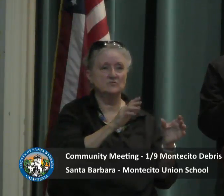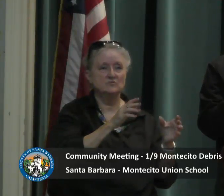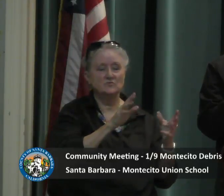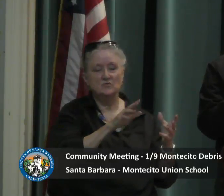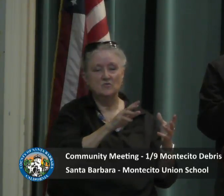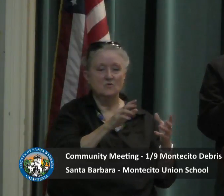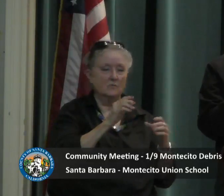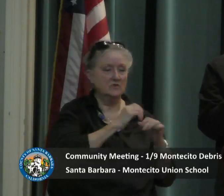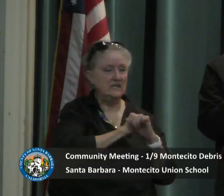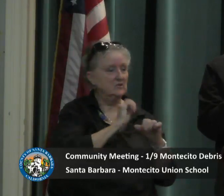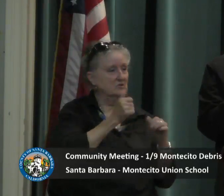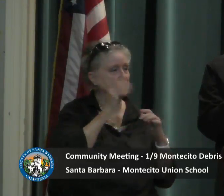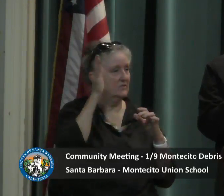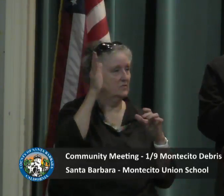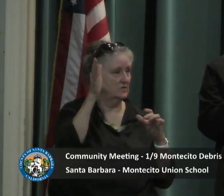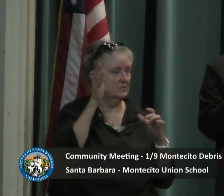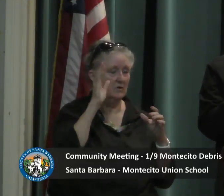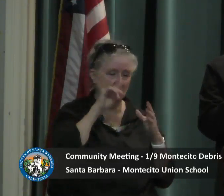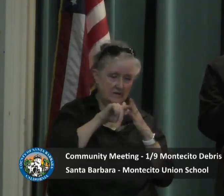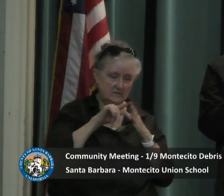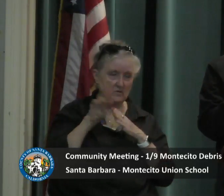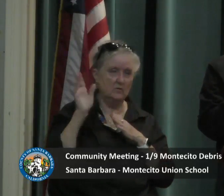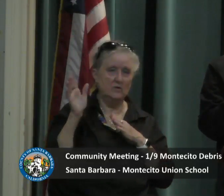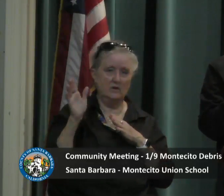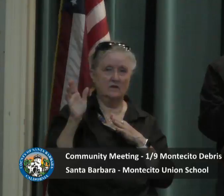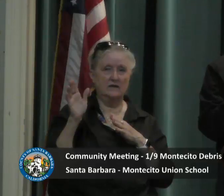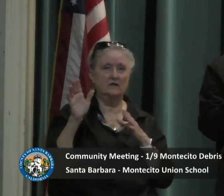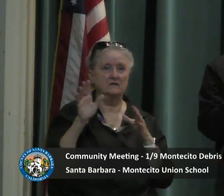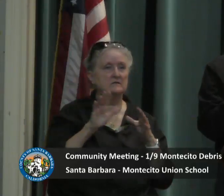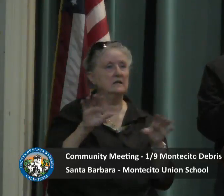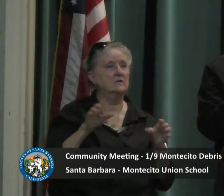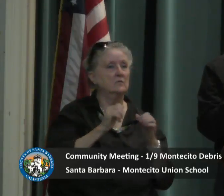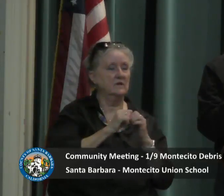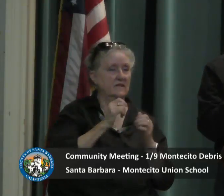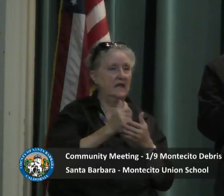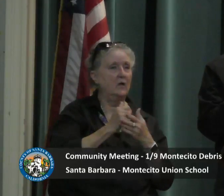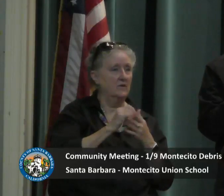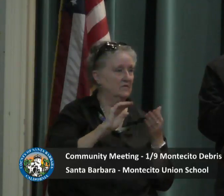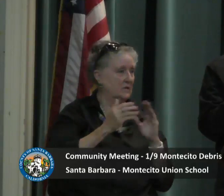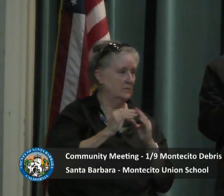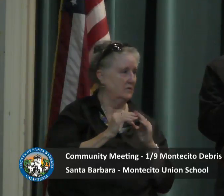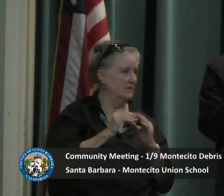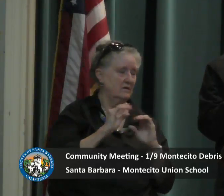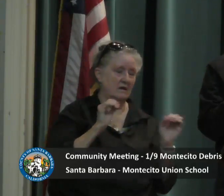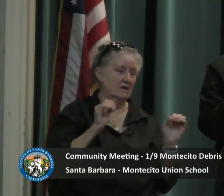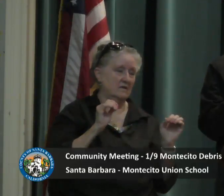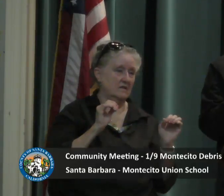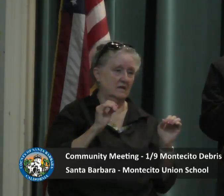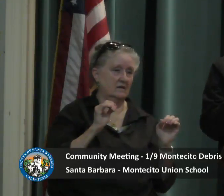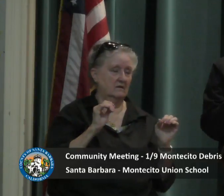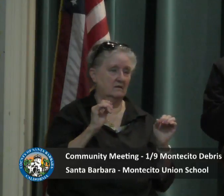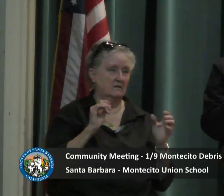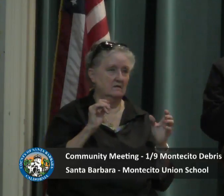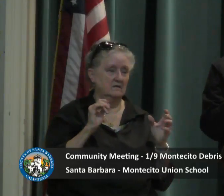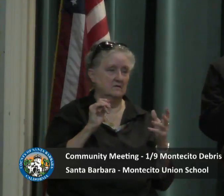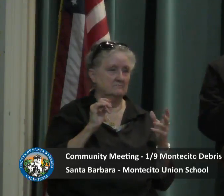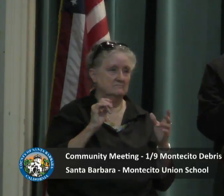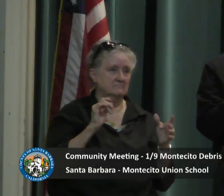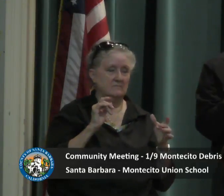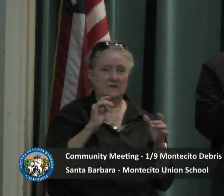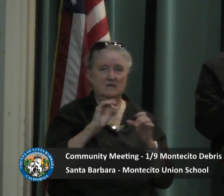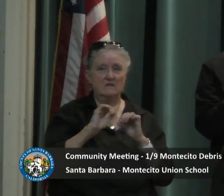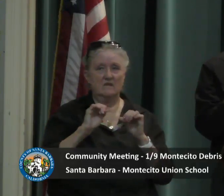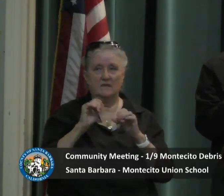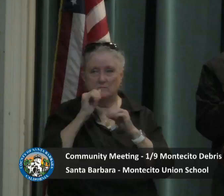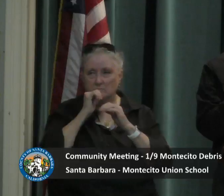we're exploring that. We will be exploring that, and that will be done with the help of the community. None of this will be done without getting assistance